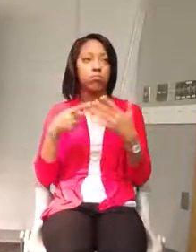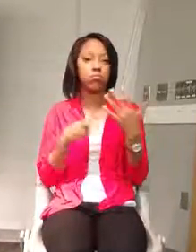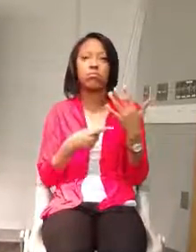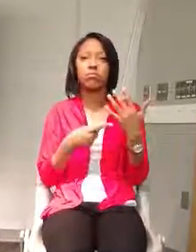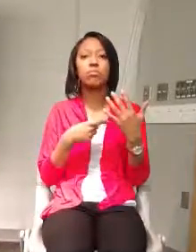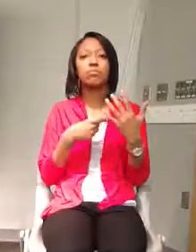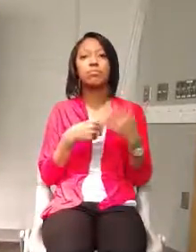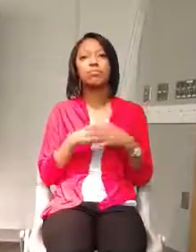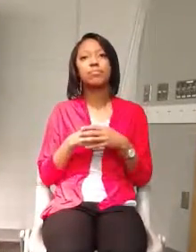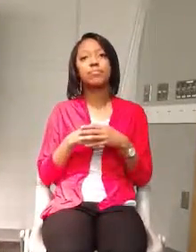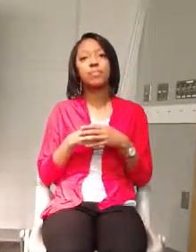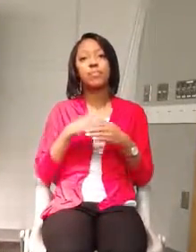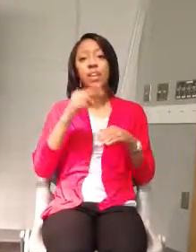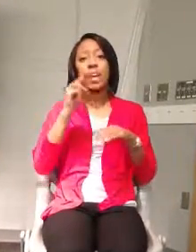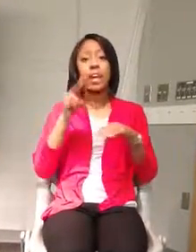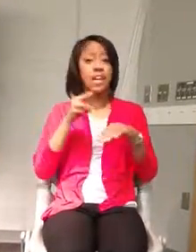naturally occurring carcinogens.